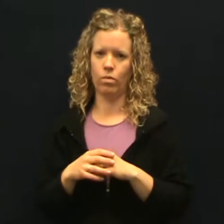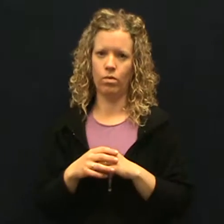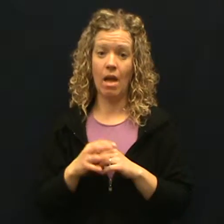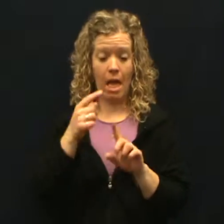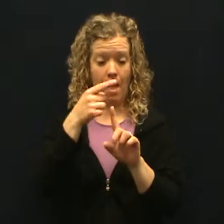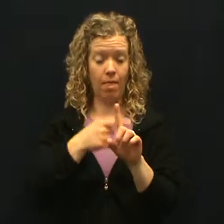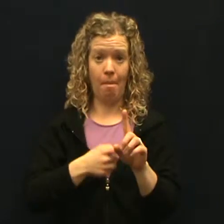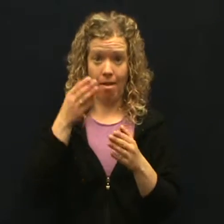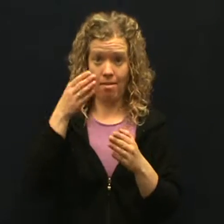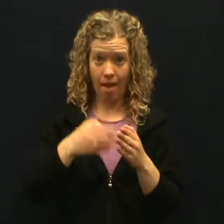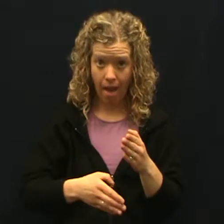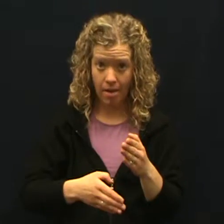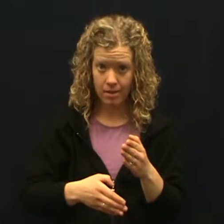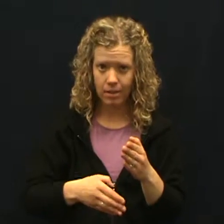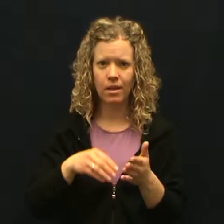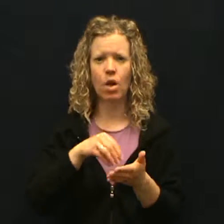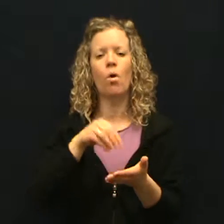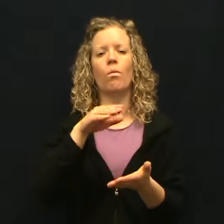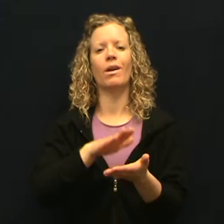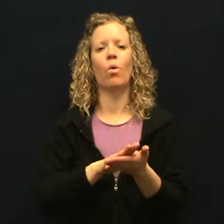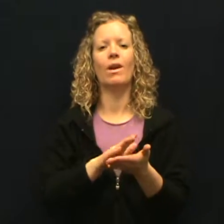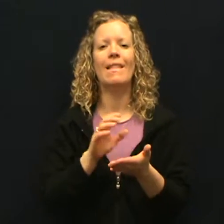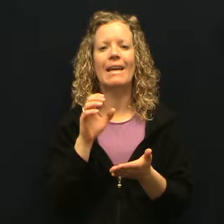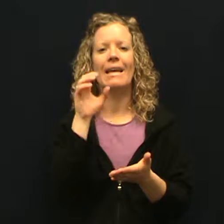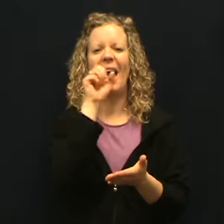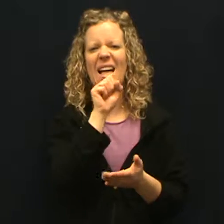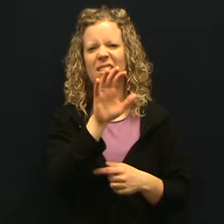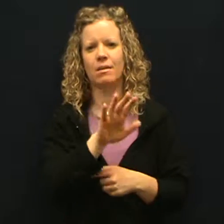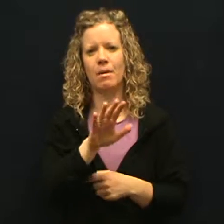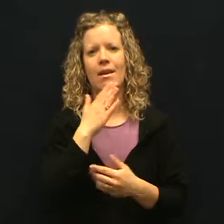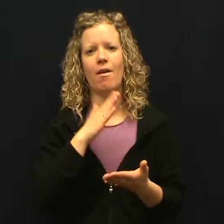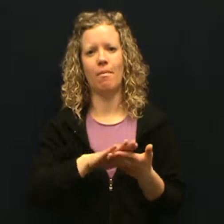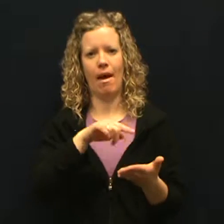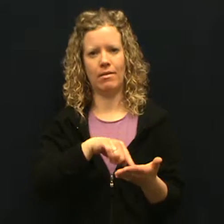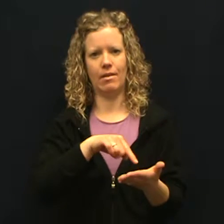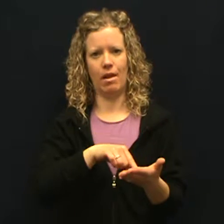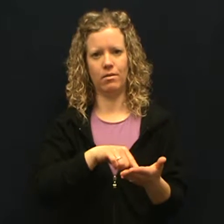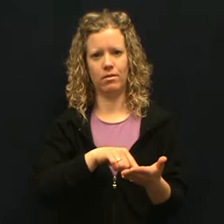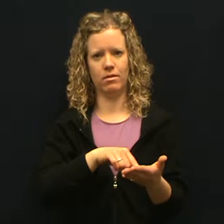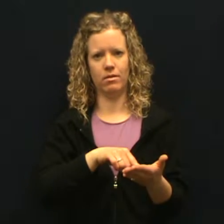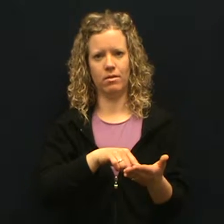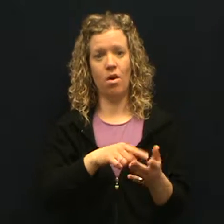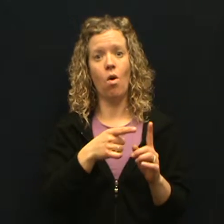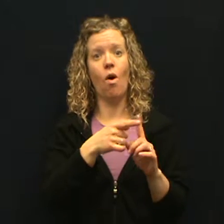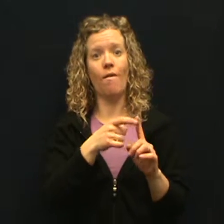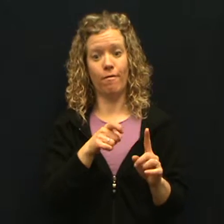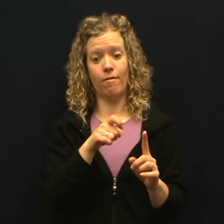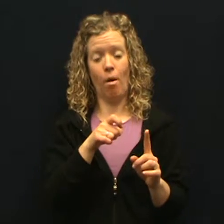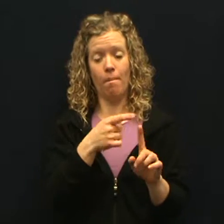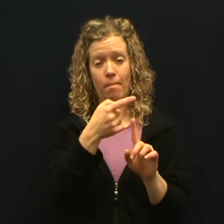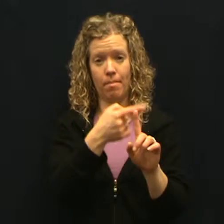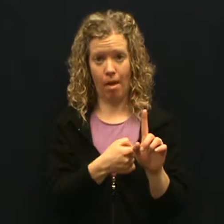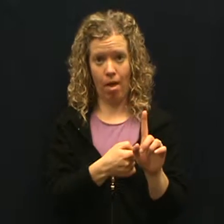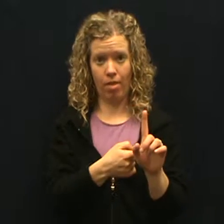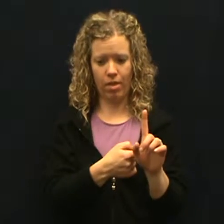we record our estimate of bad debts from that month, and so we record that estimate with the debit to bad